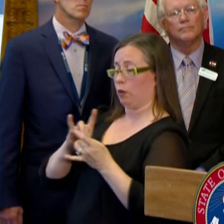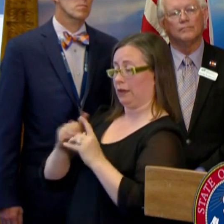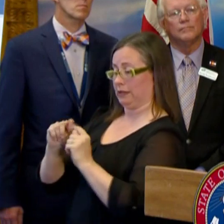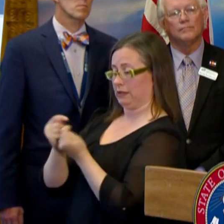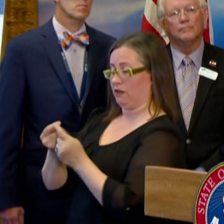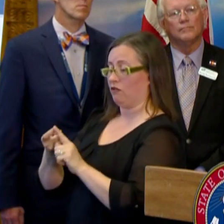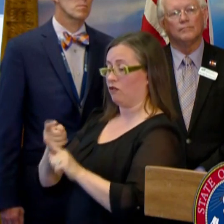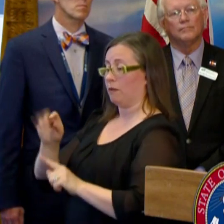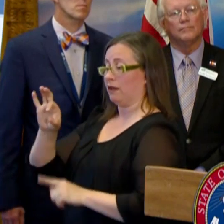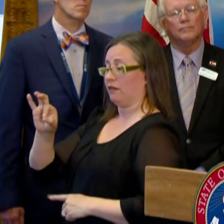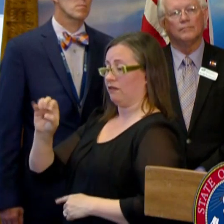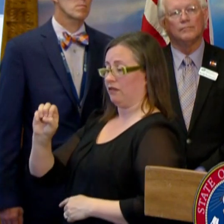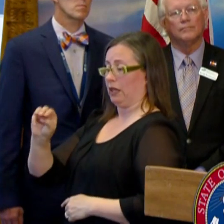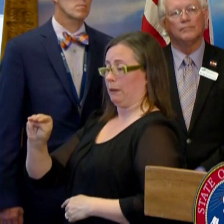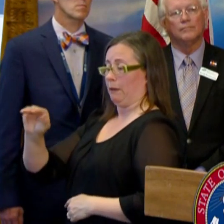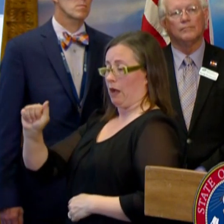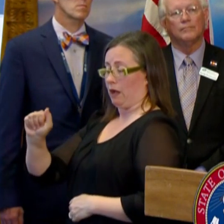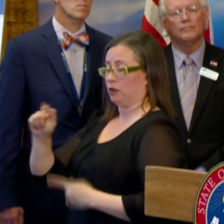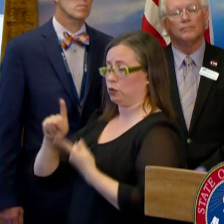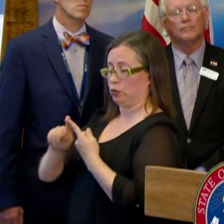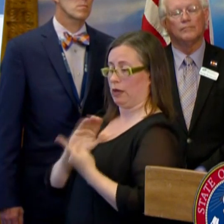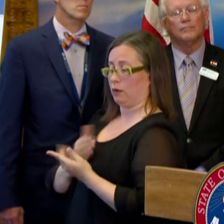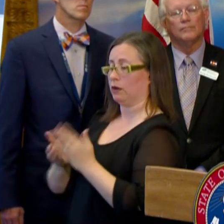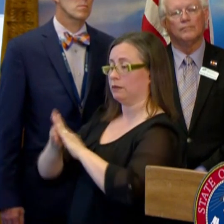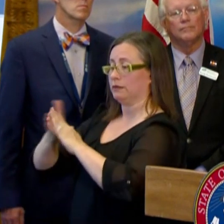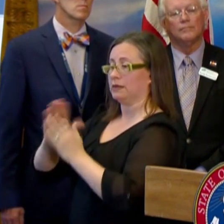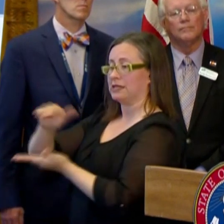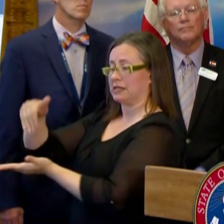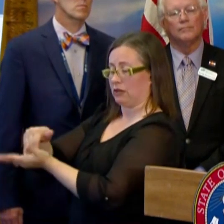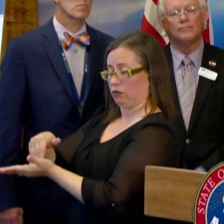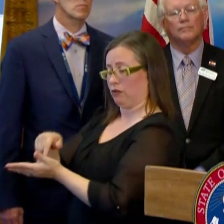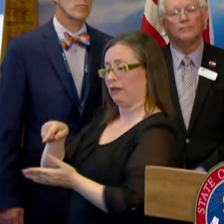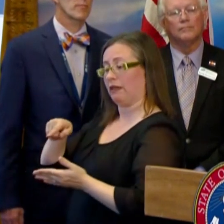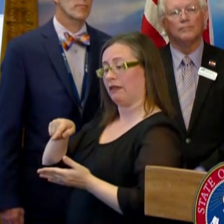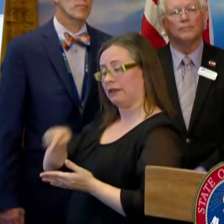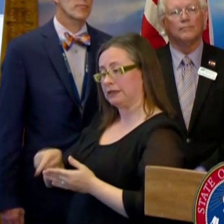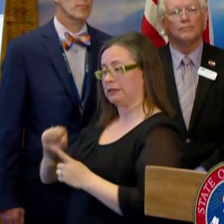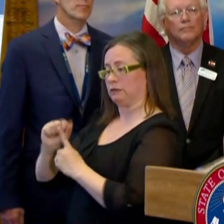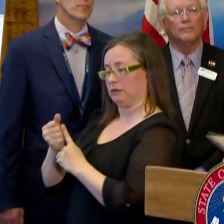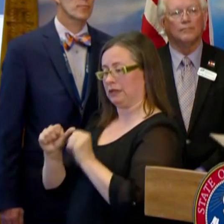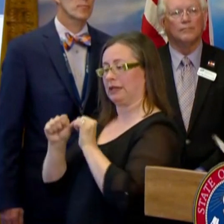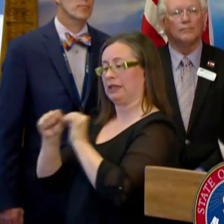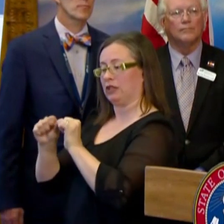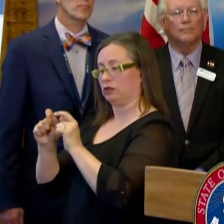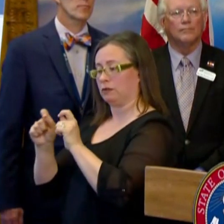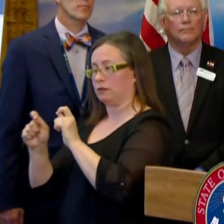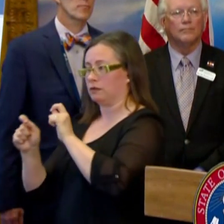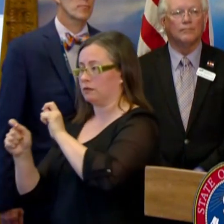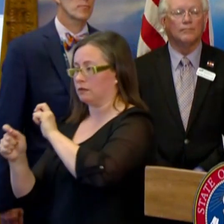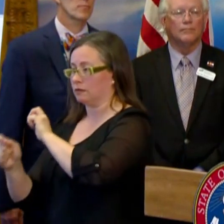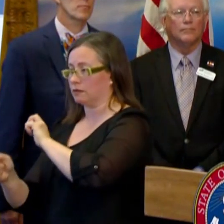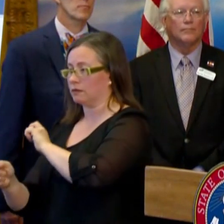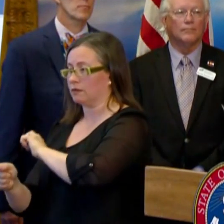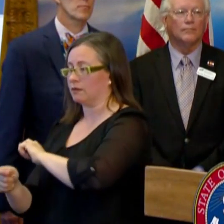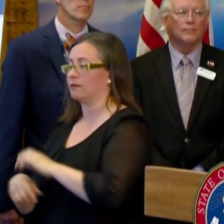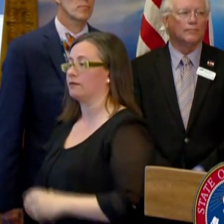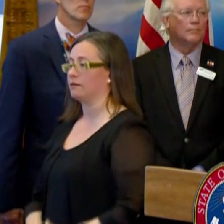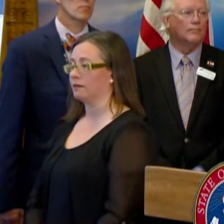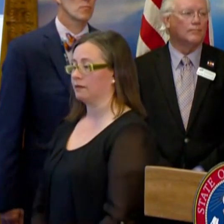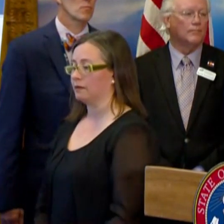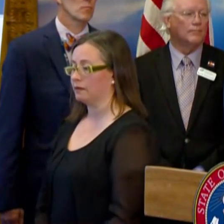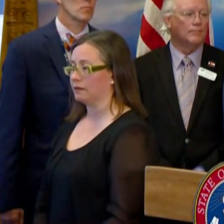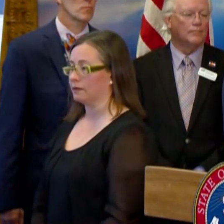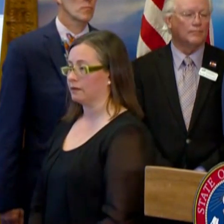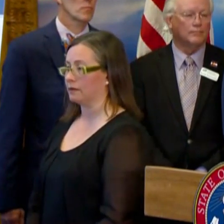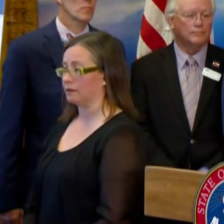from FEMA into our operations center as this situation continues to evolve. Thank you, and I'll be followed by Dr. Hunsinger-Ryan.